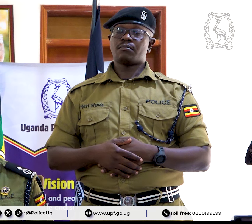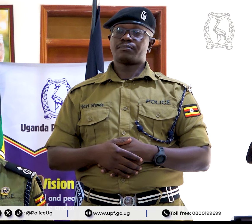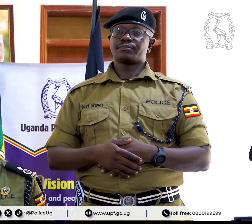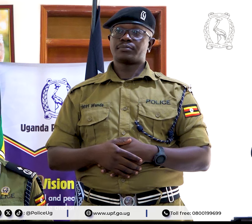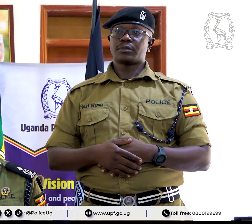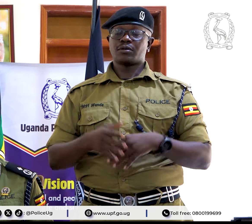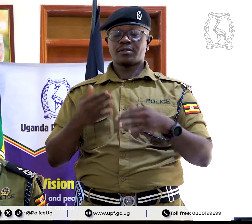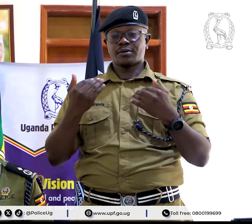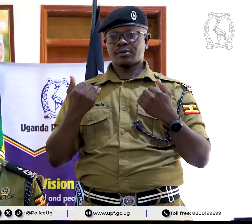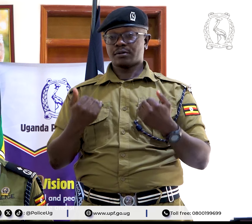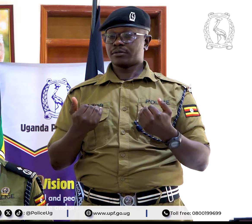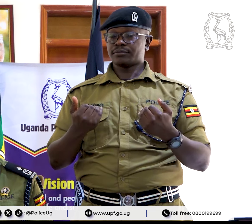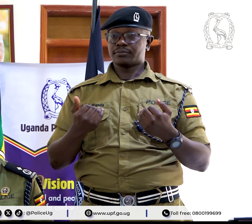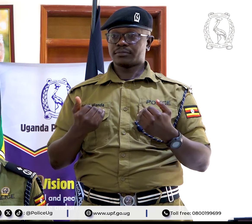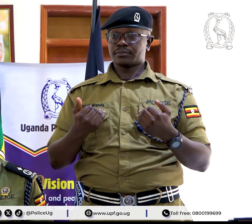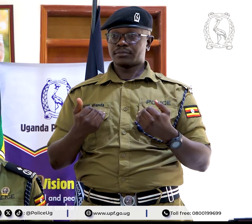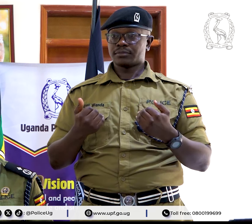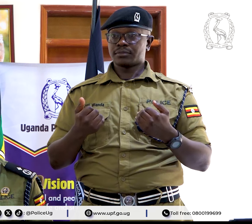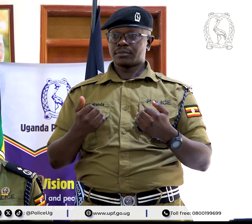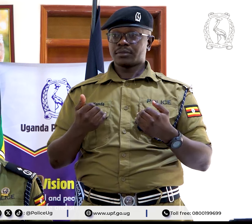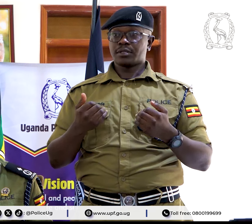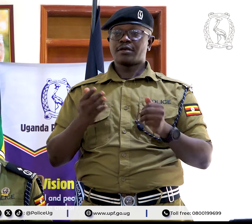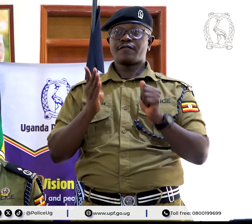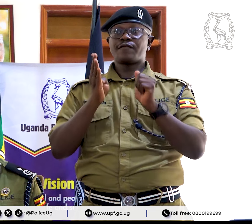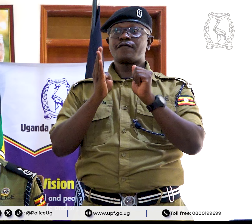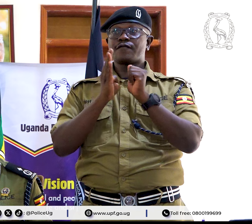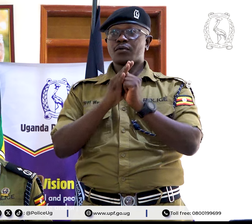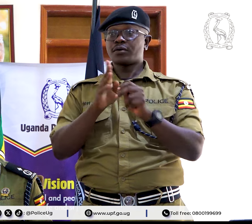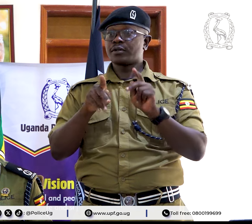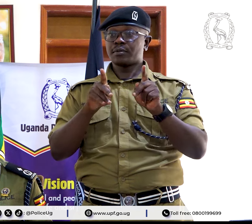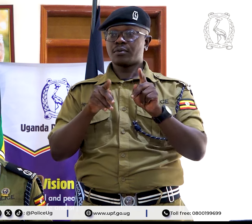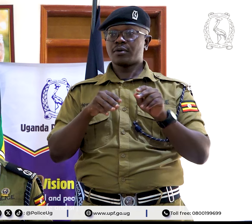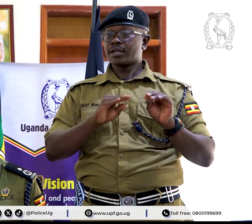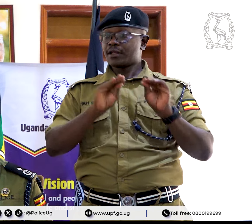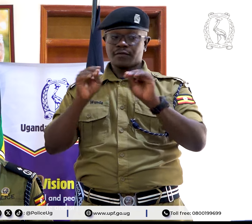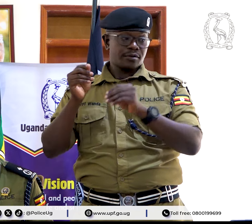So far, 14 have been claimed by their loved ones.